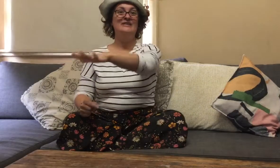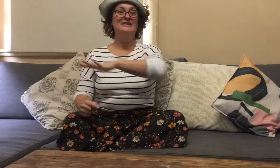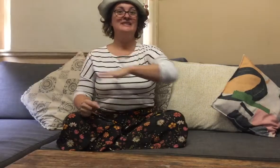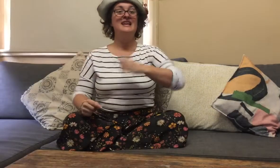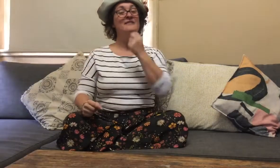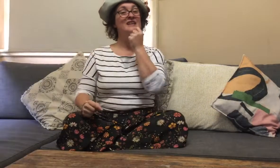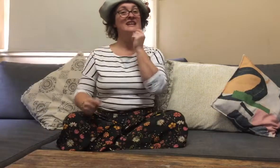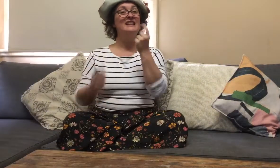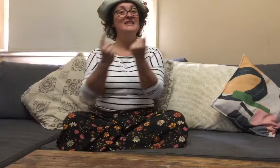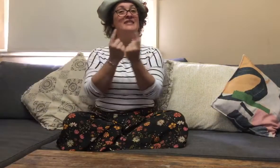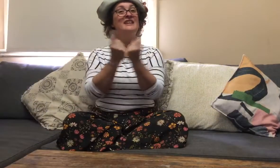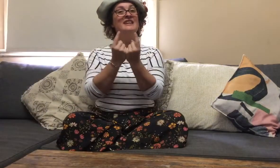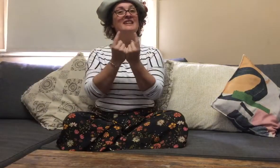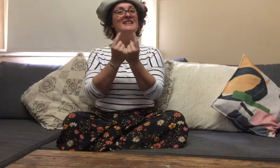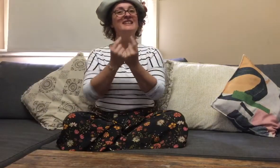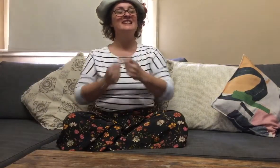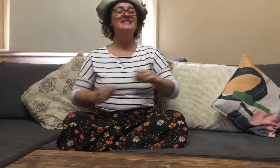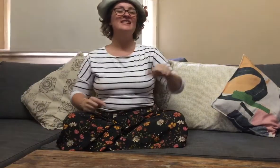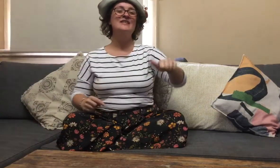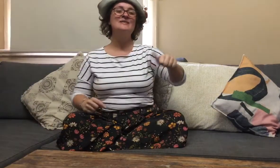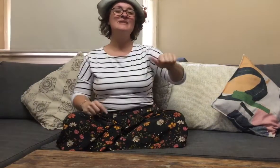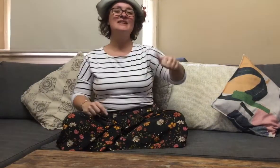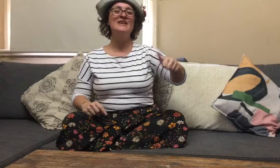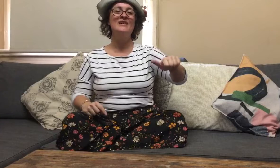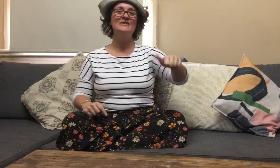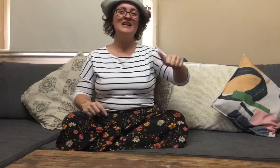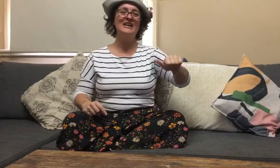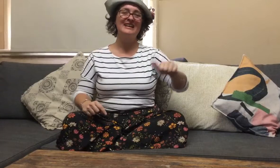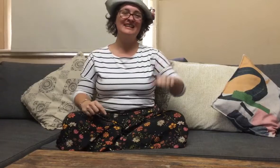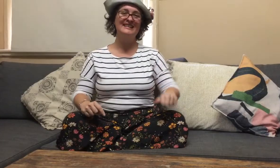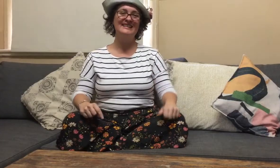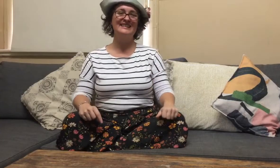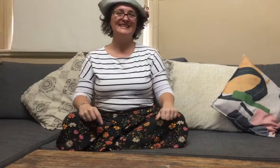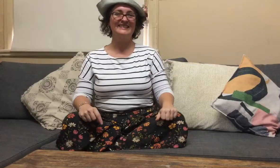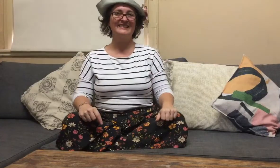because every little thing's gonna be alright.